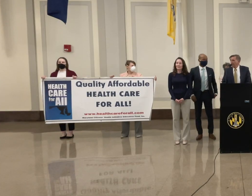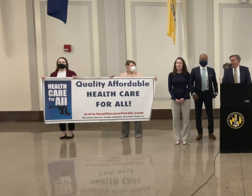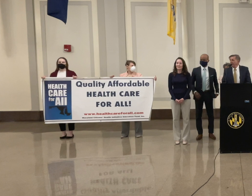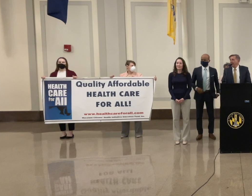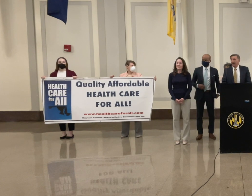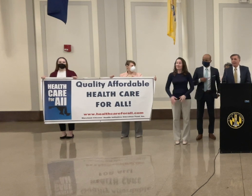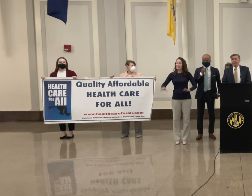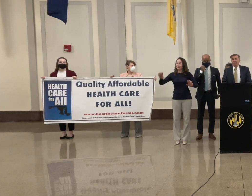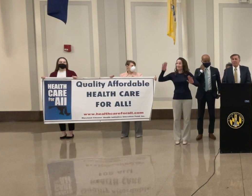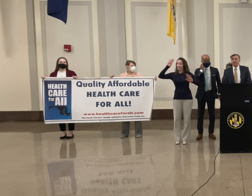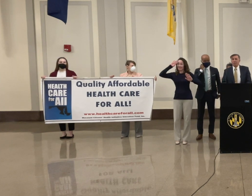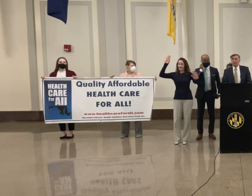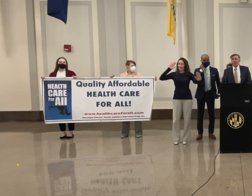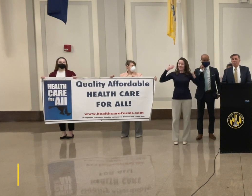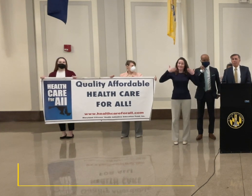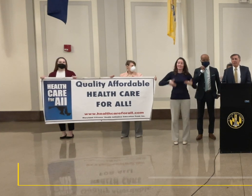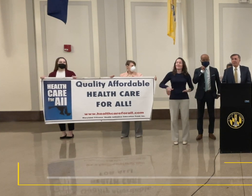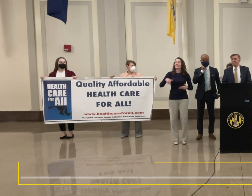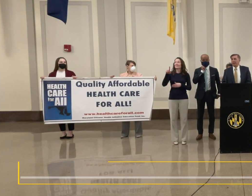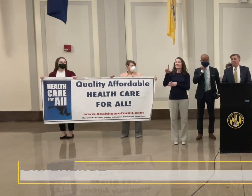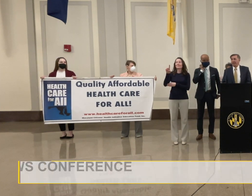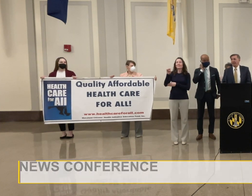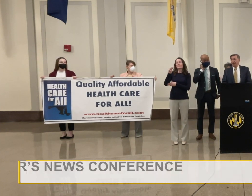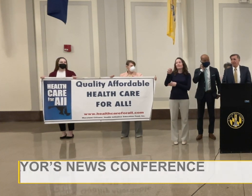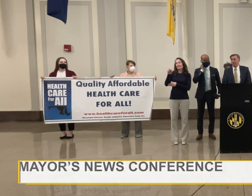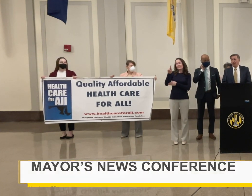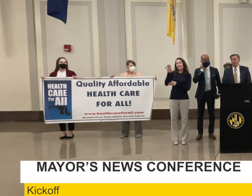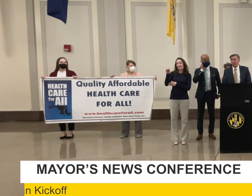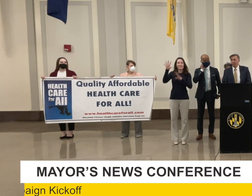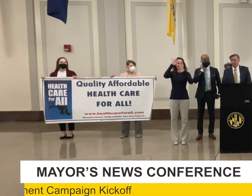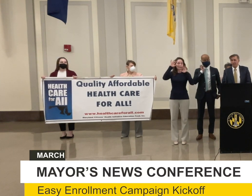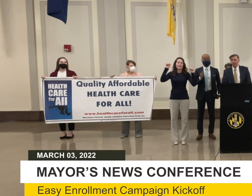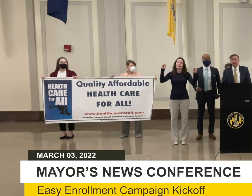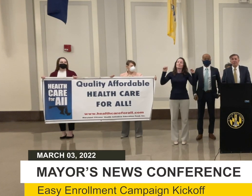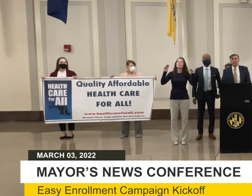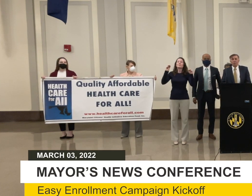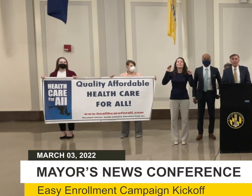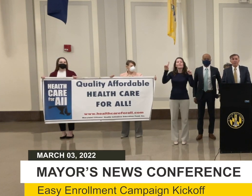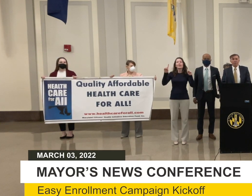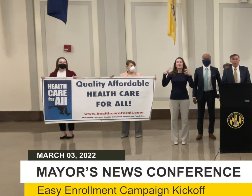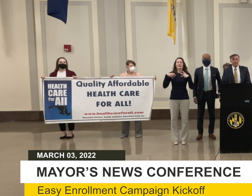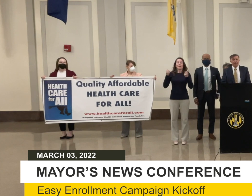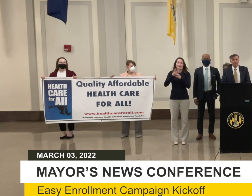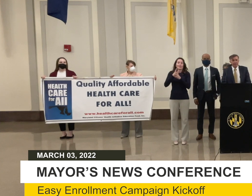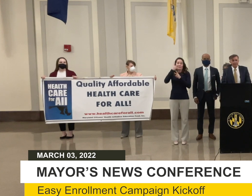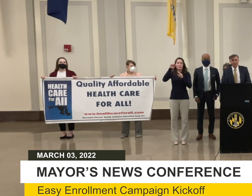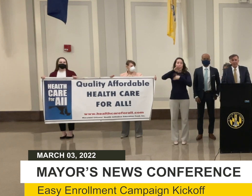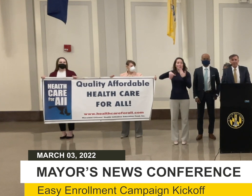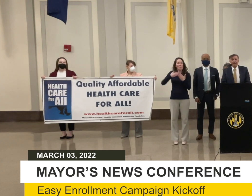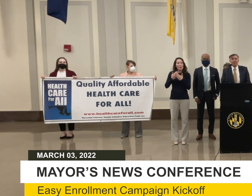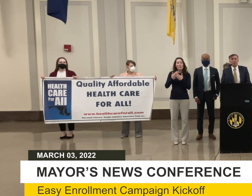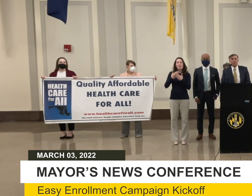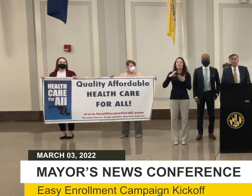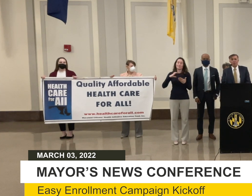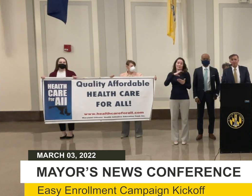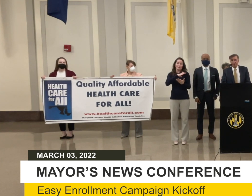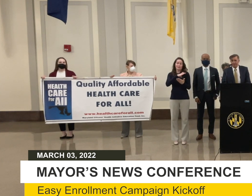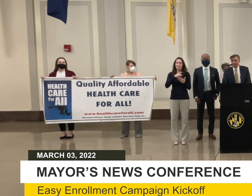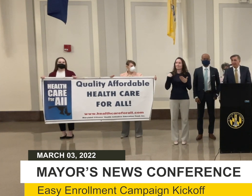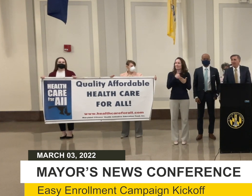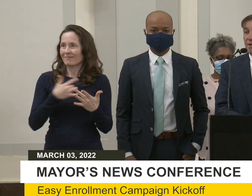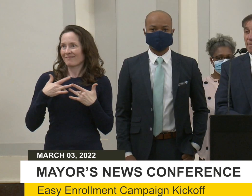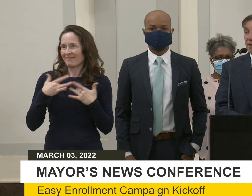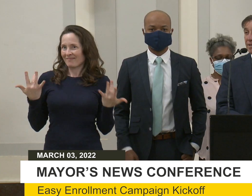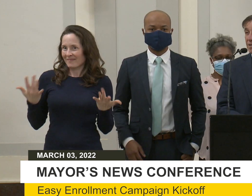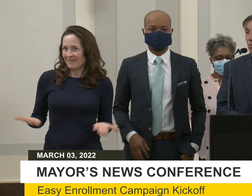Hello, everyone. My name is Vinny DeMarco, President of the Maryland Healthcare for All Coalition. We are thrilled to be here, and thank you for